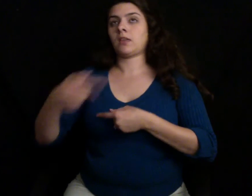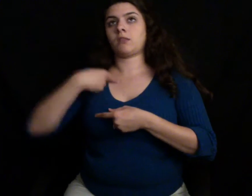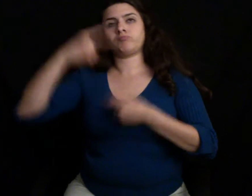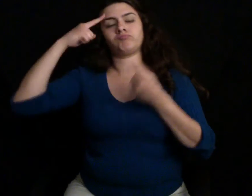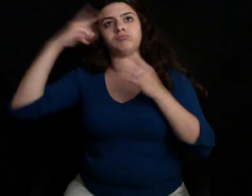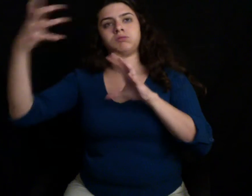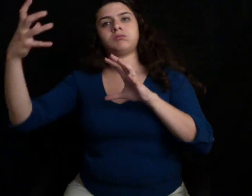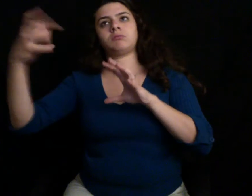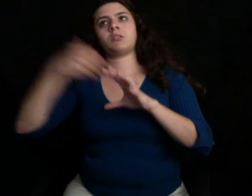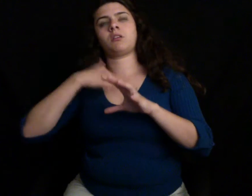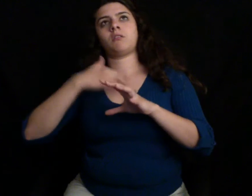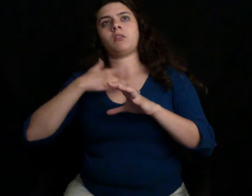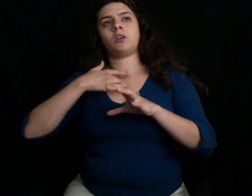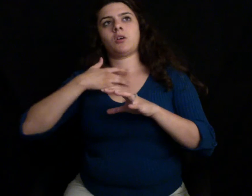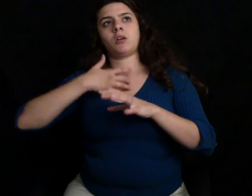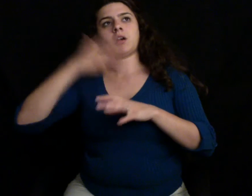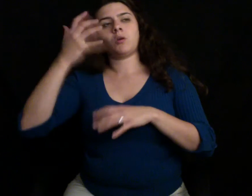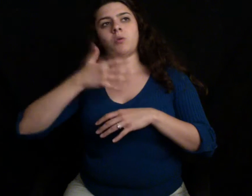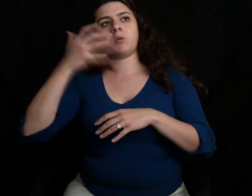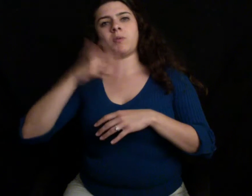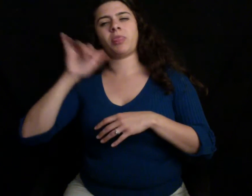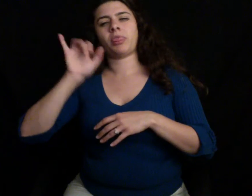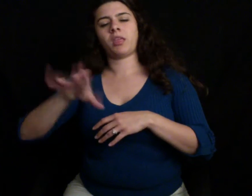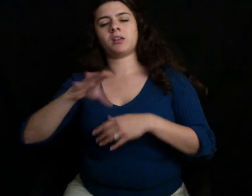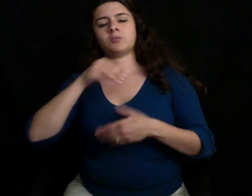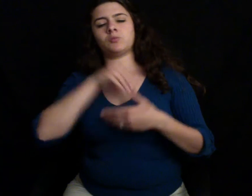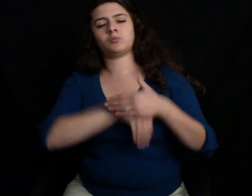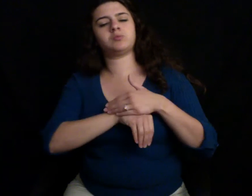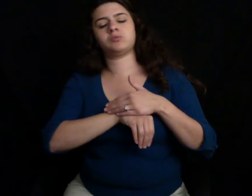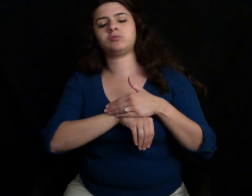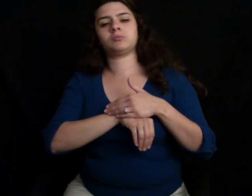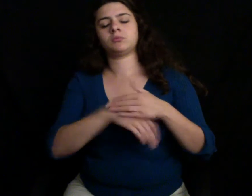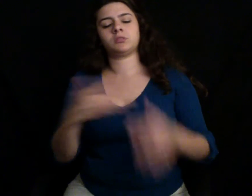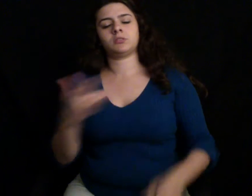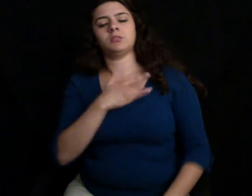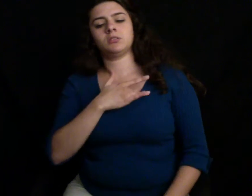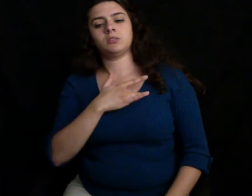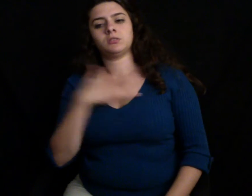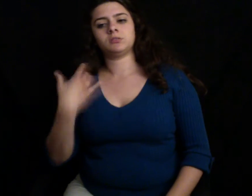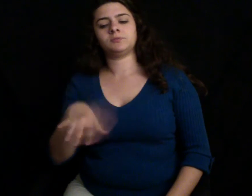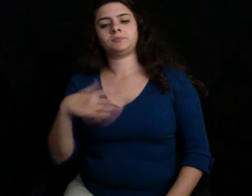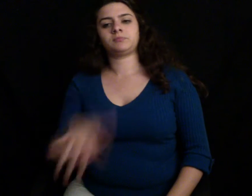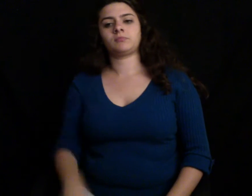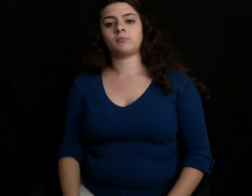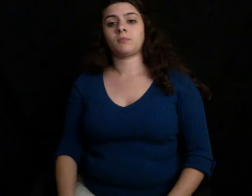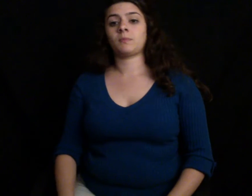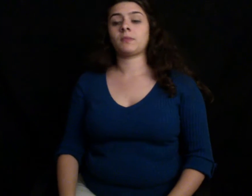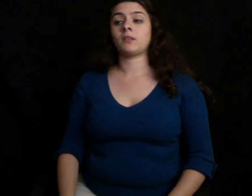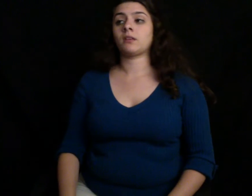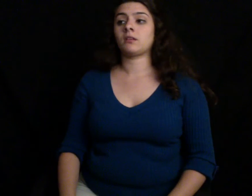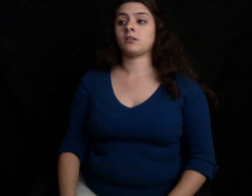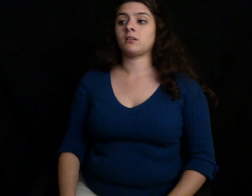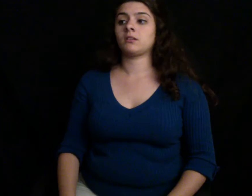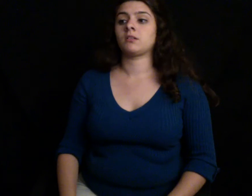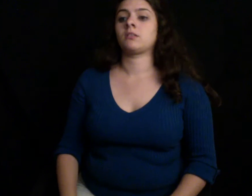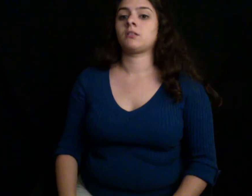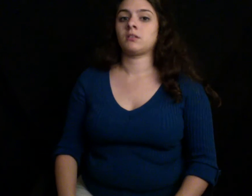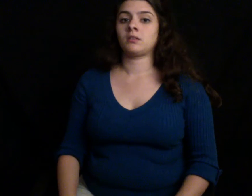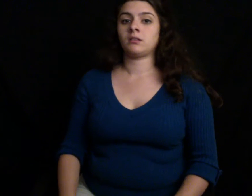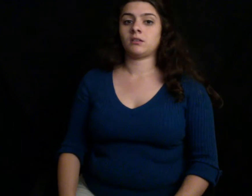deep. So I got a call at 3 o'clock in the morning from her husband at the time, and he said that she passed. And I was in New